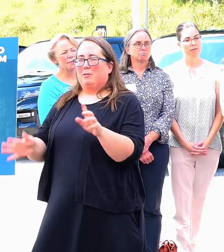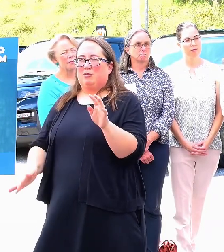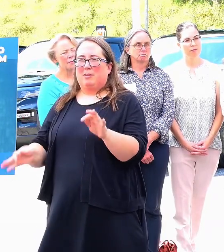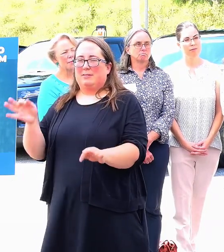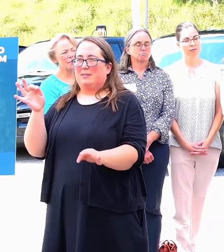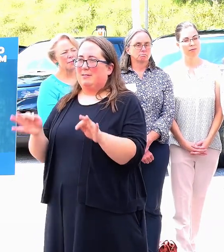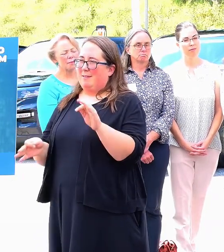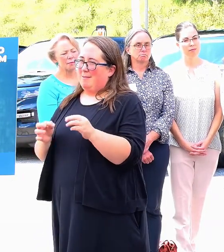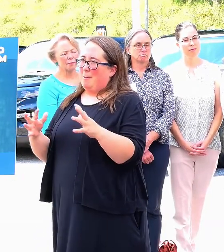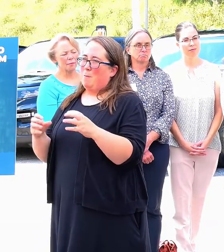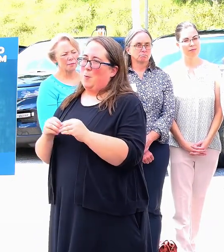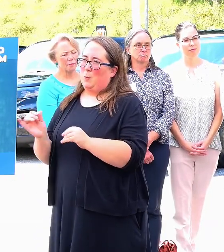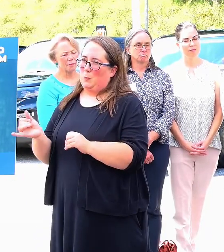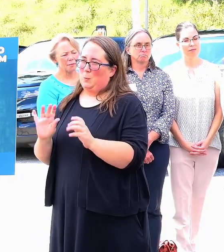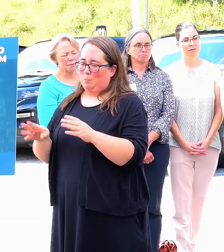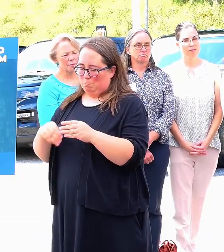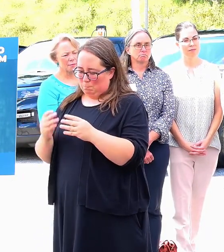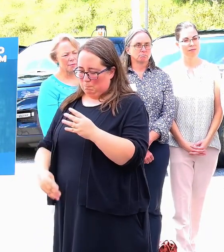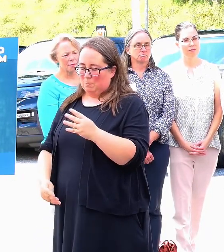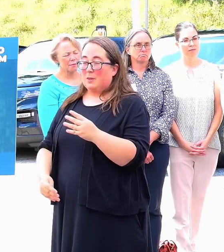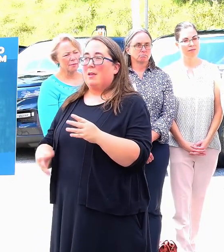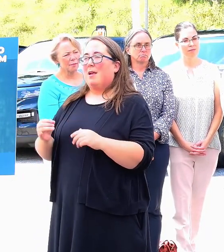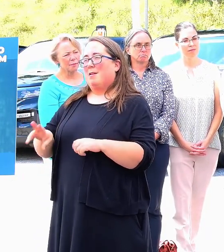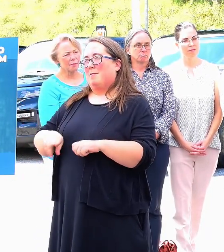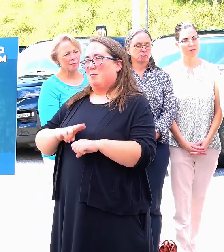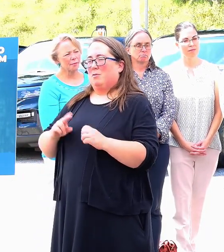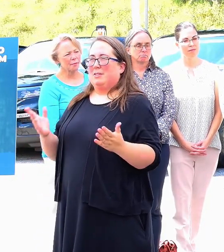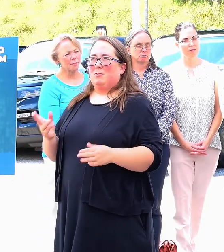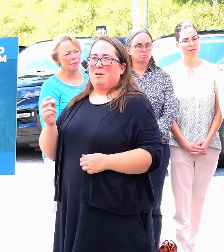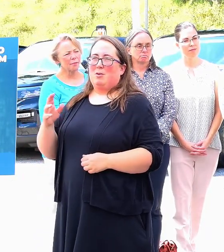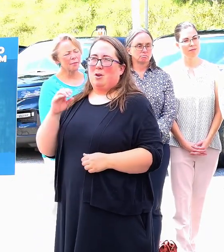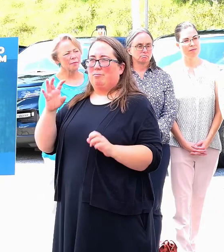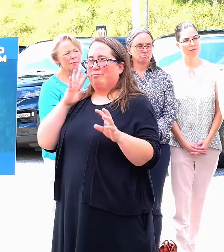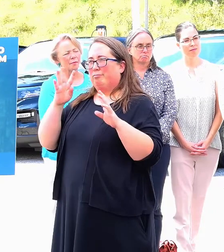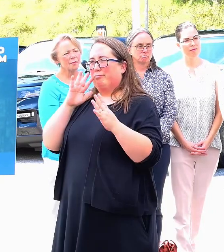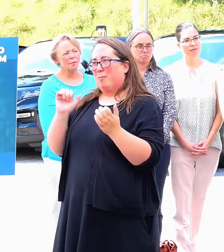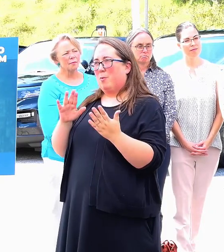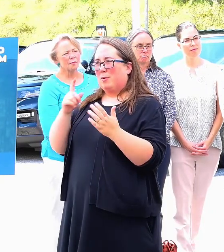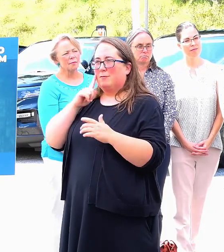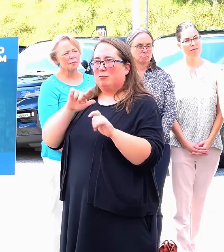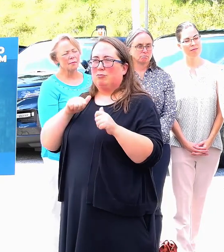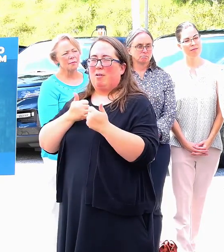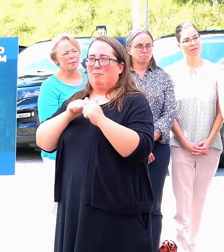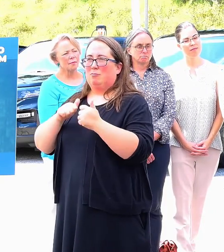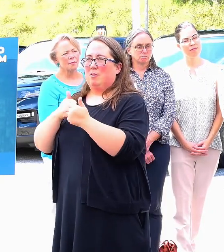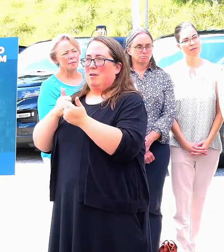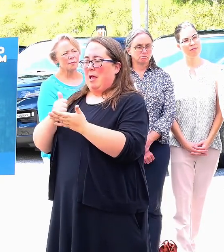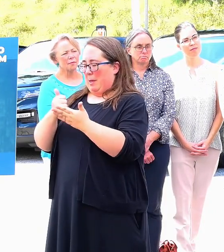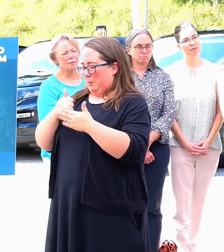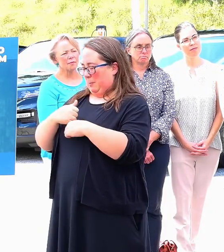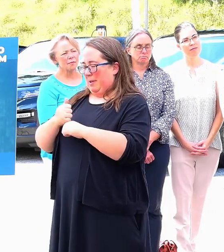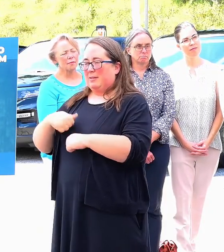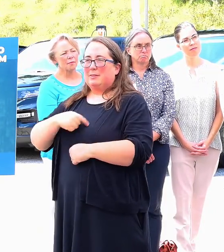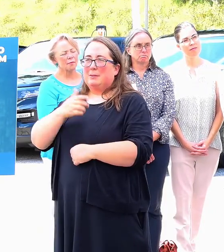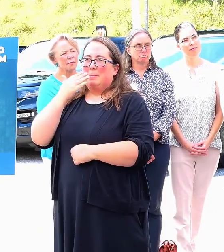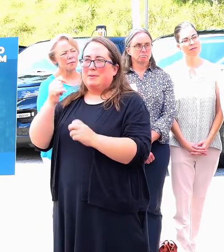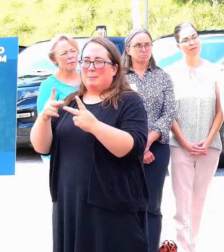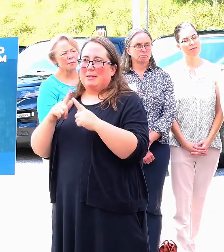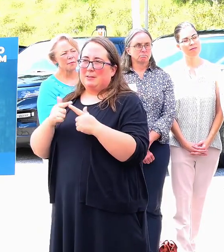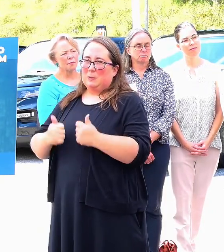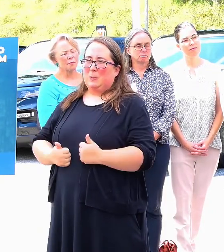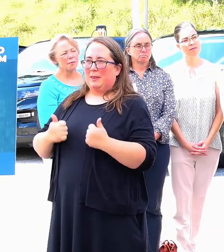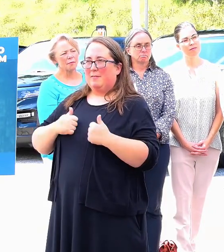justice, and much more. And of course, in Howard County, our innovative approaches to challenges help make us the very best place to